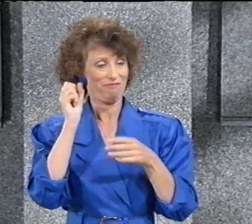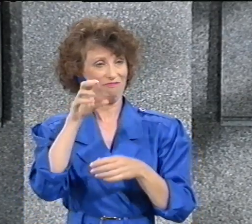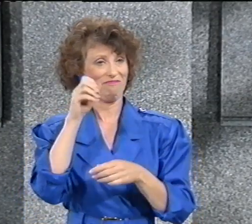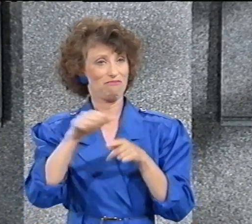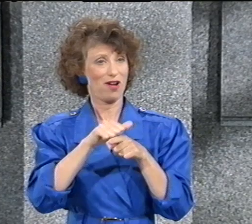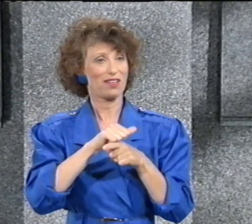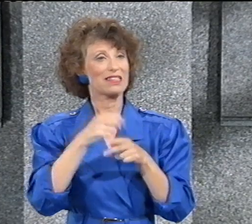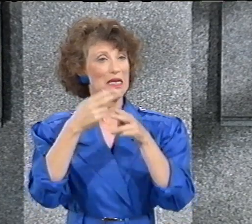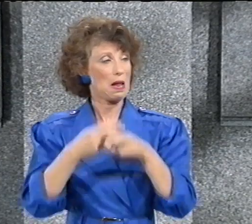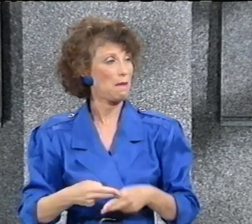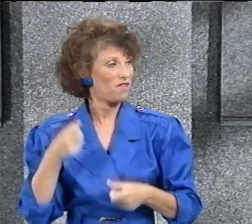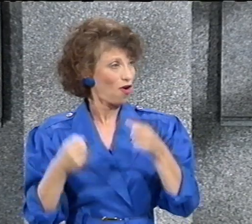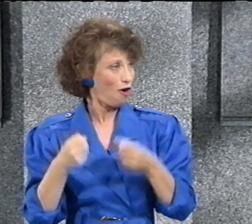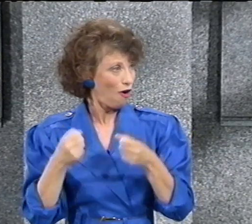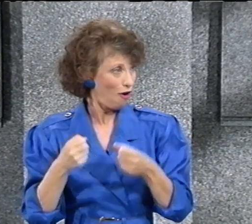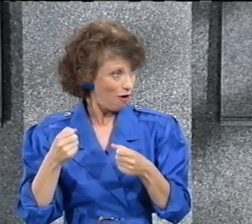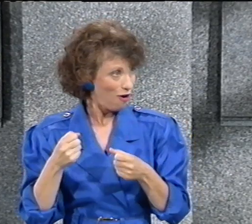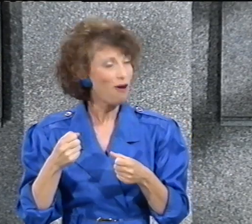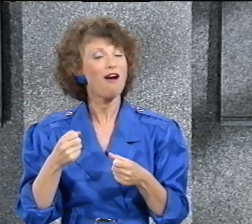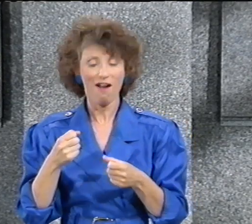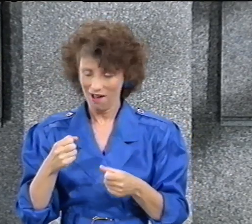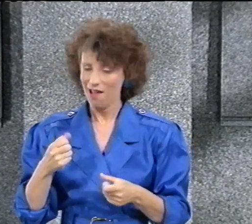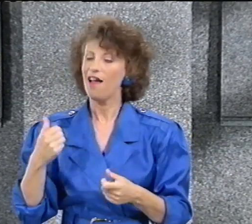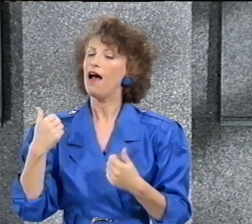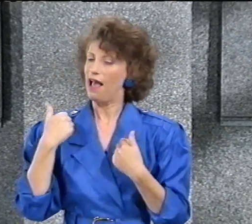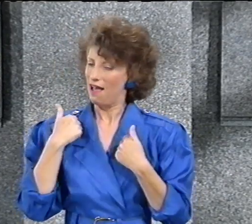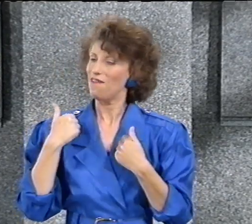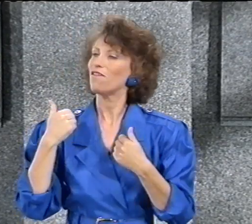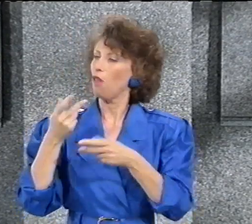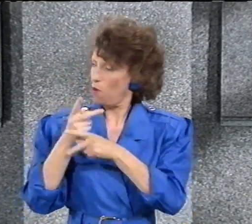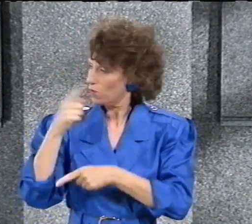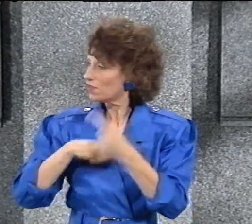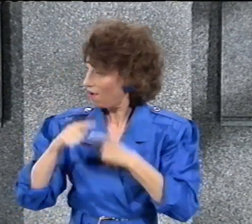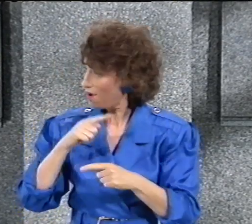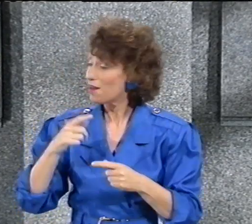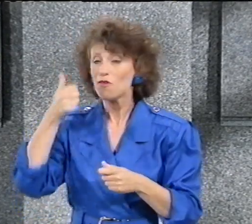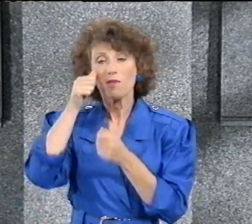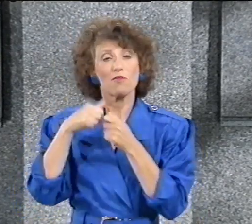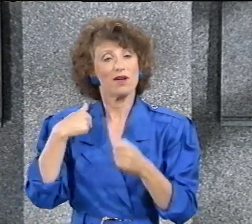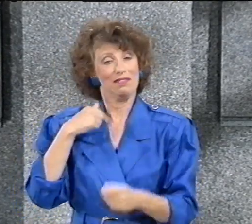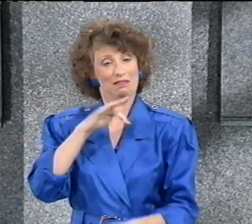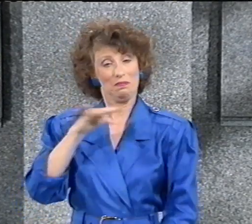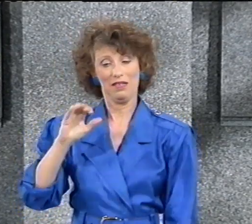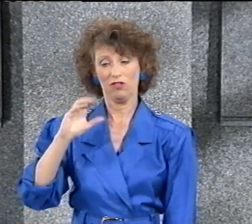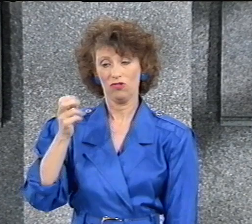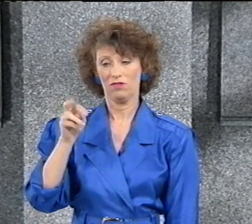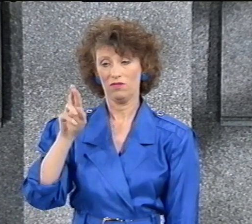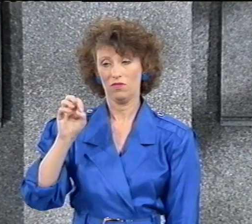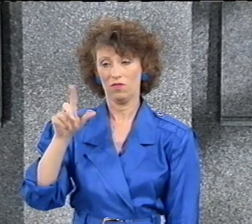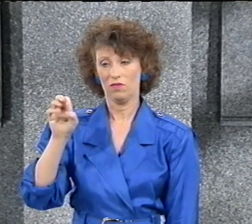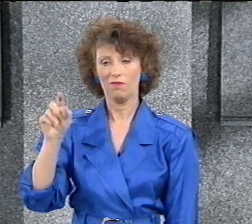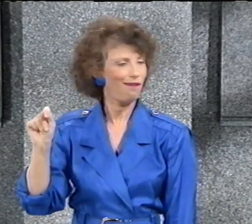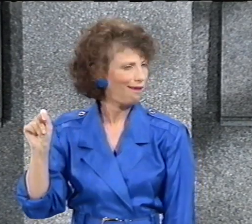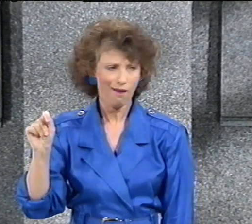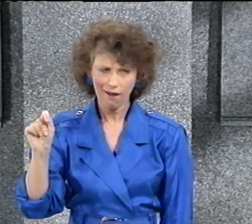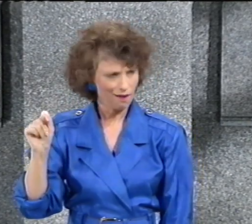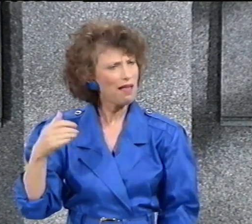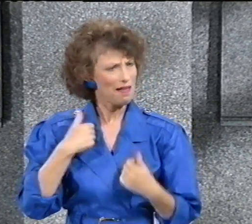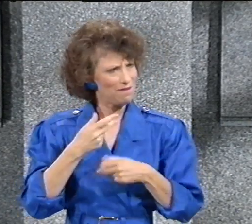Remember when we were practicing the category of automobiles? We have loan signs for the names of some cars. Remember